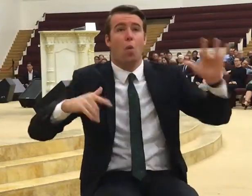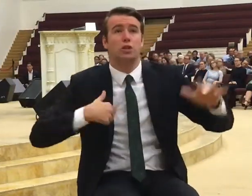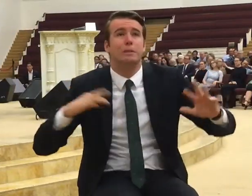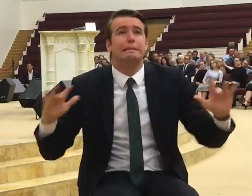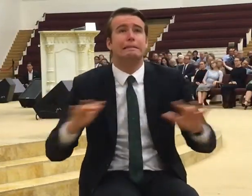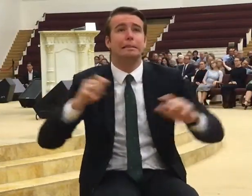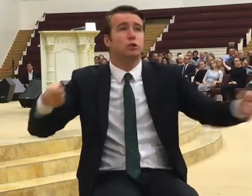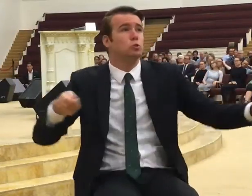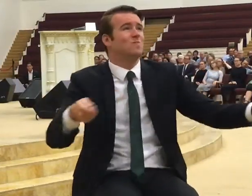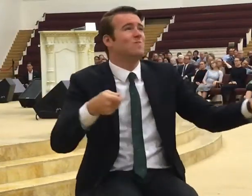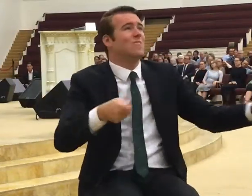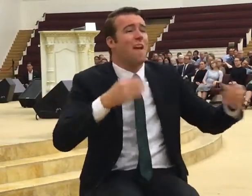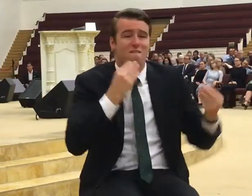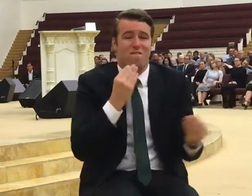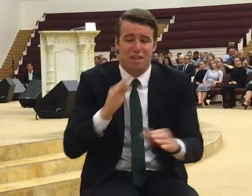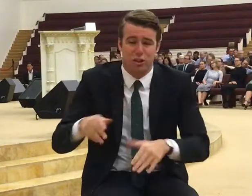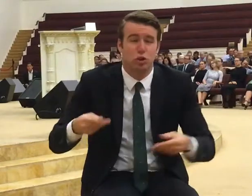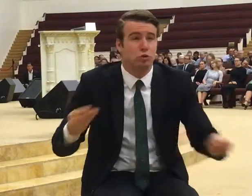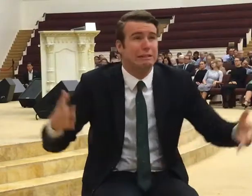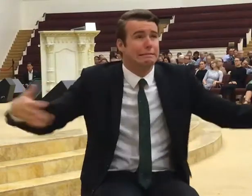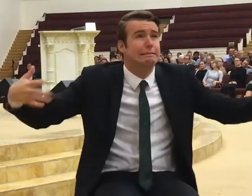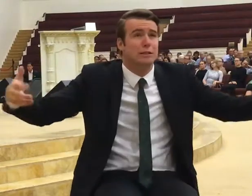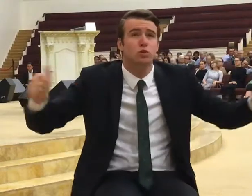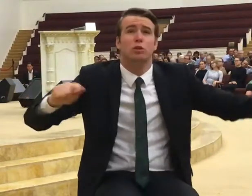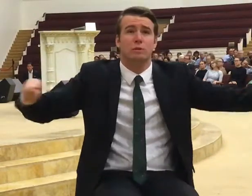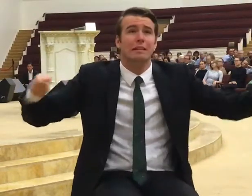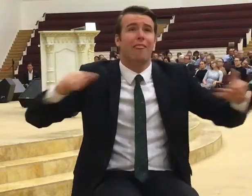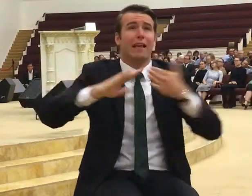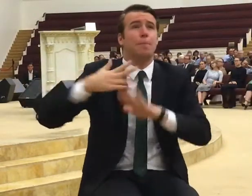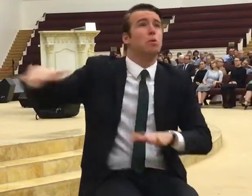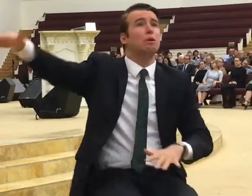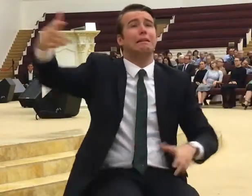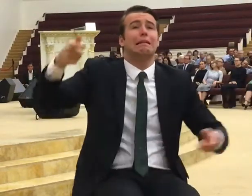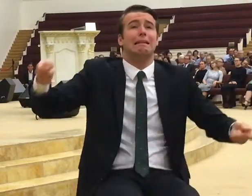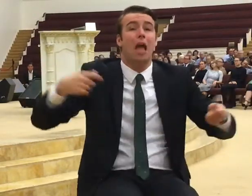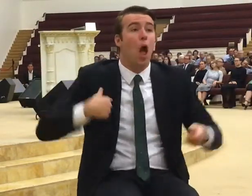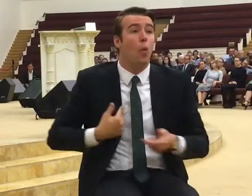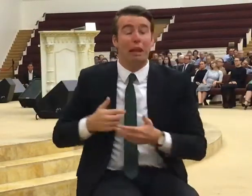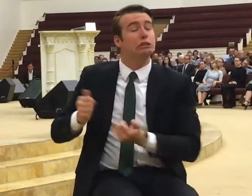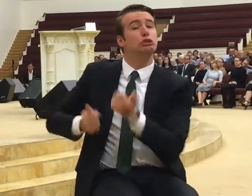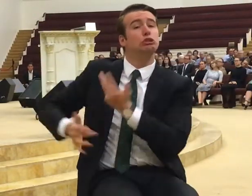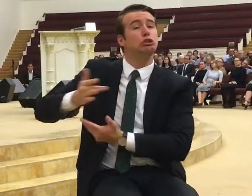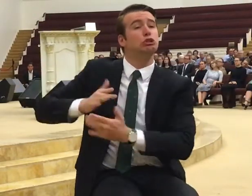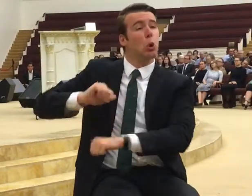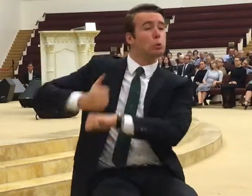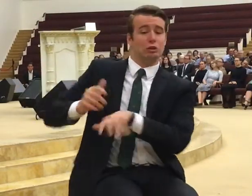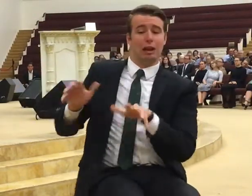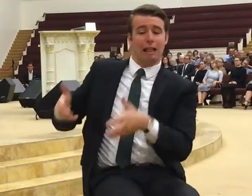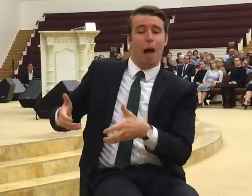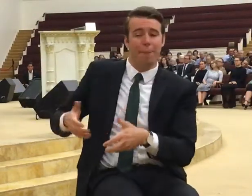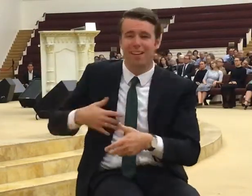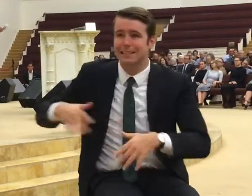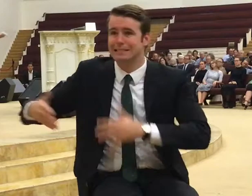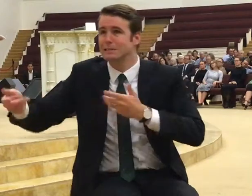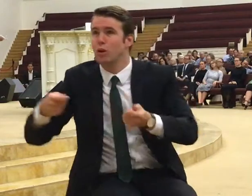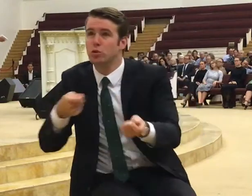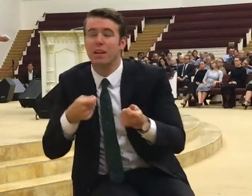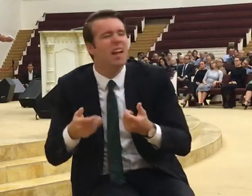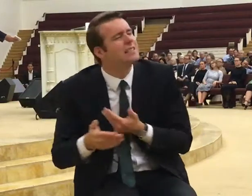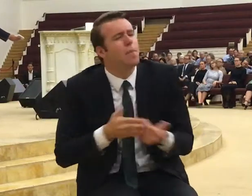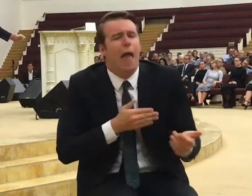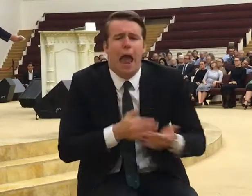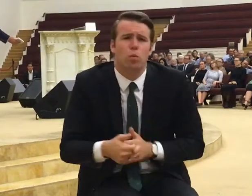bring bus and feed children. It doesn't matter. It doesn't matter how many social clubs we develop and parachurch ministries that affect. It doesn't